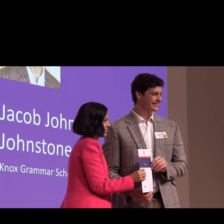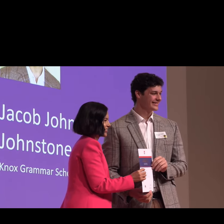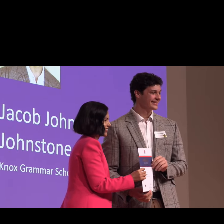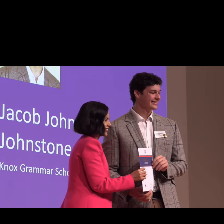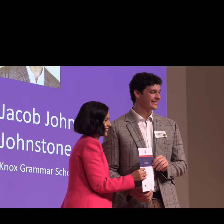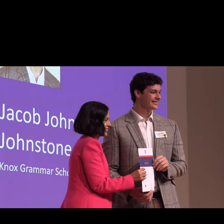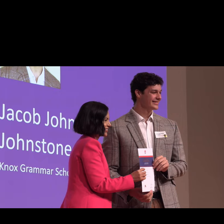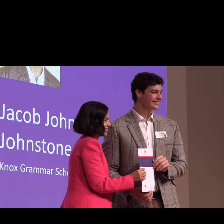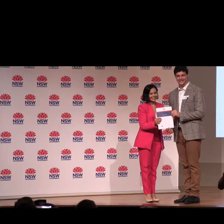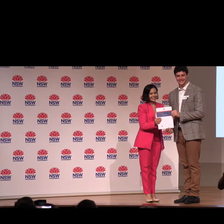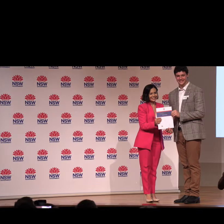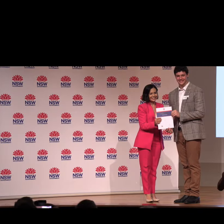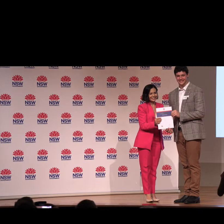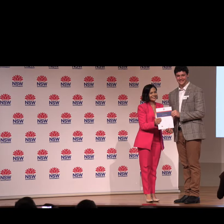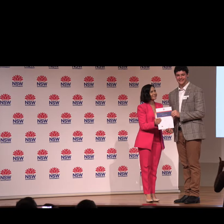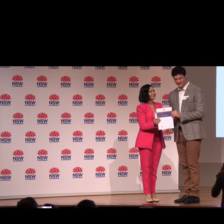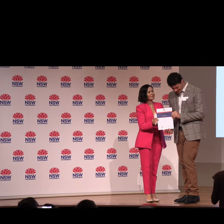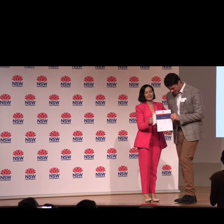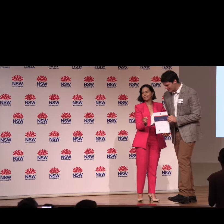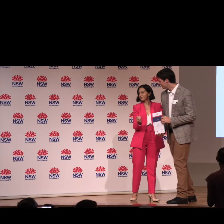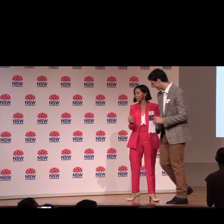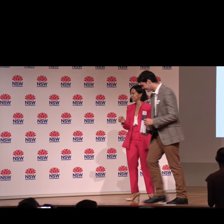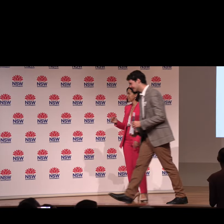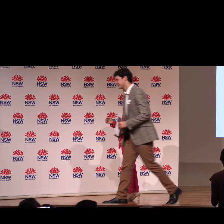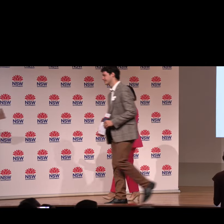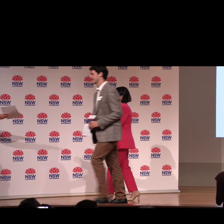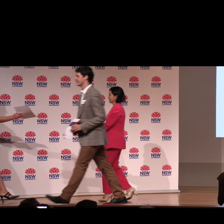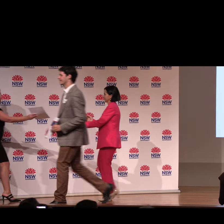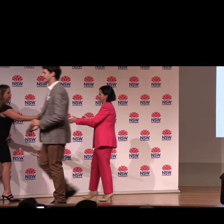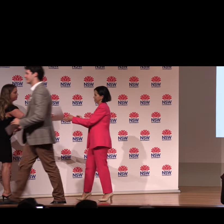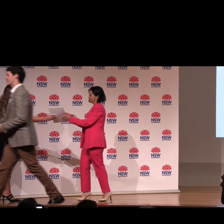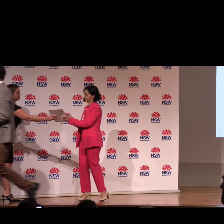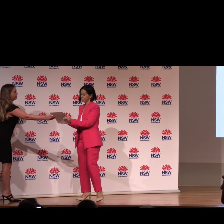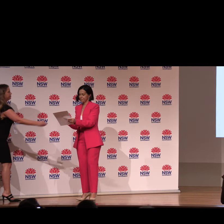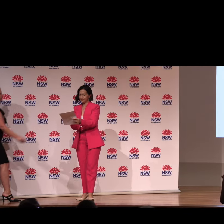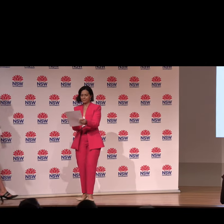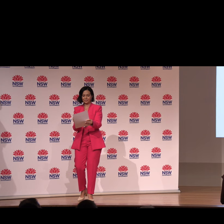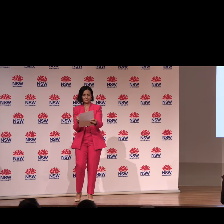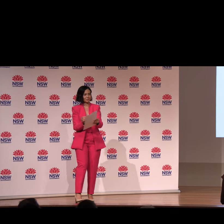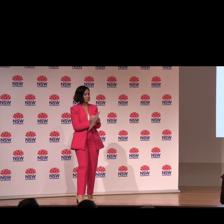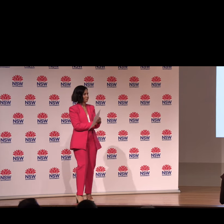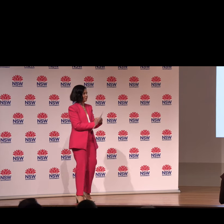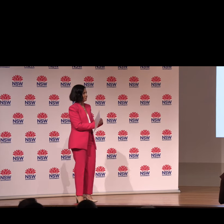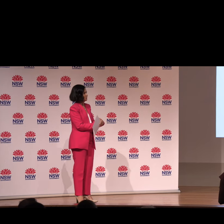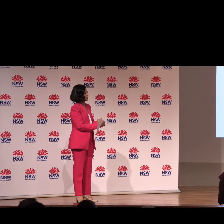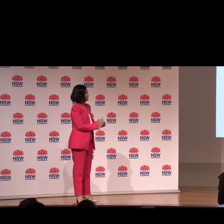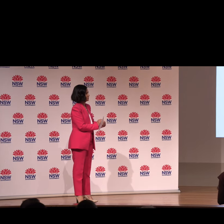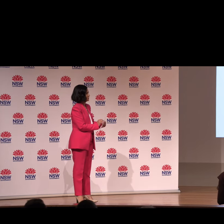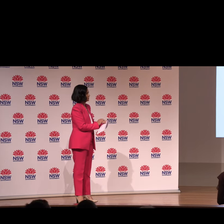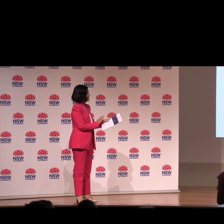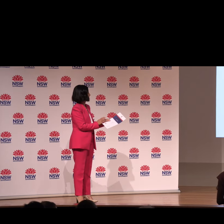In Macedonian continuous, equal first, Sylvia Veljanchevsky, Secondary College of Languages,